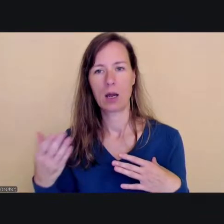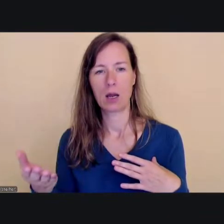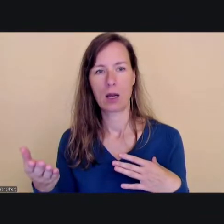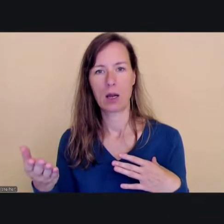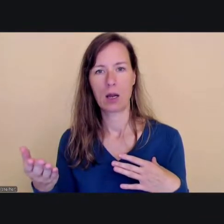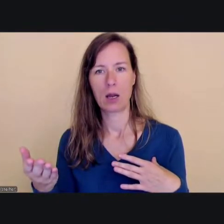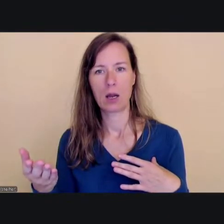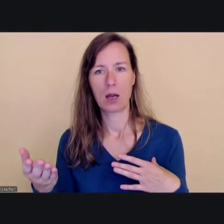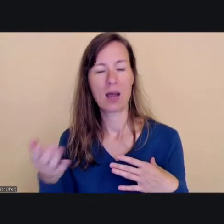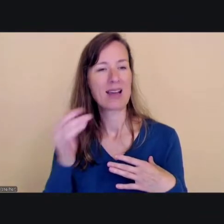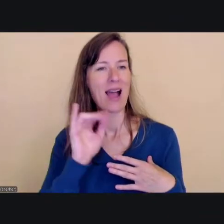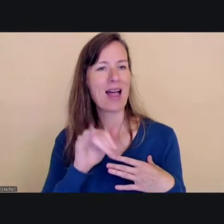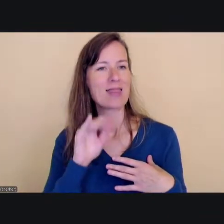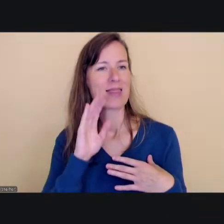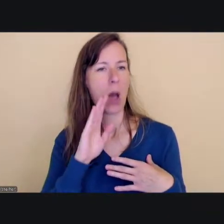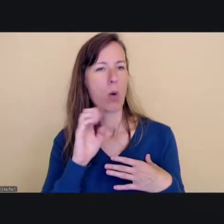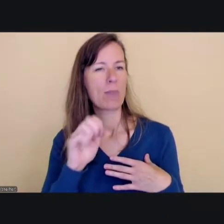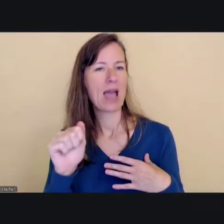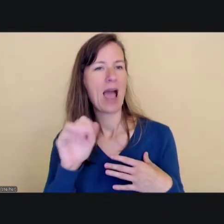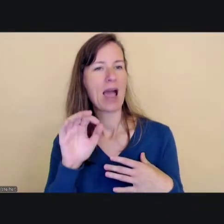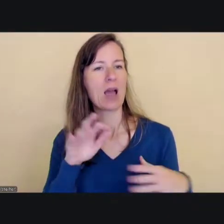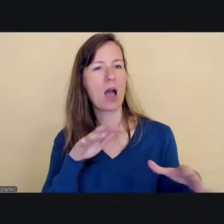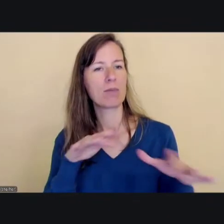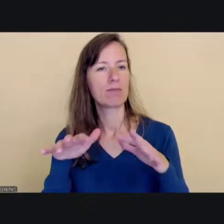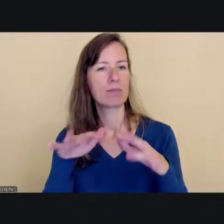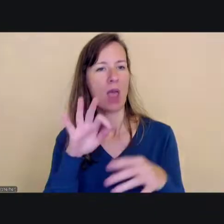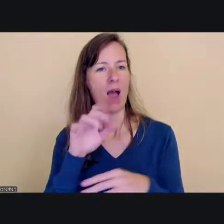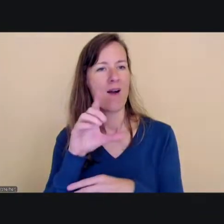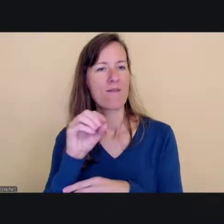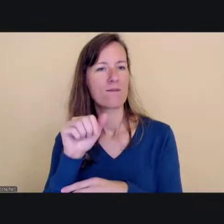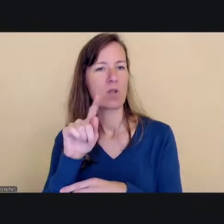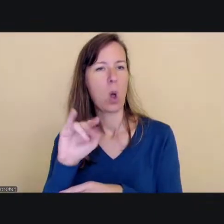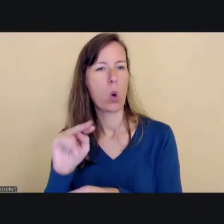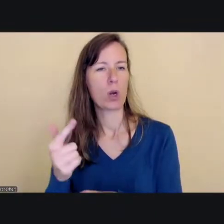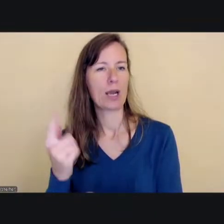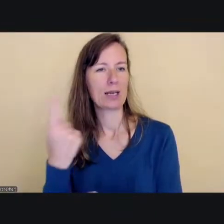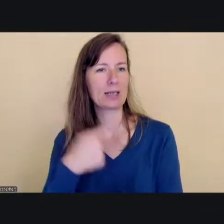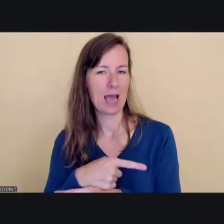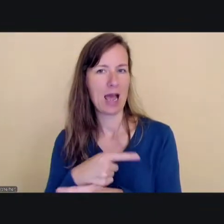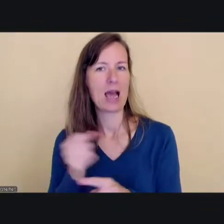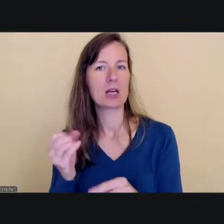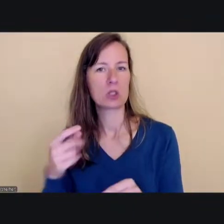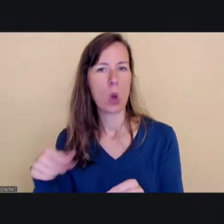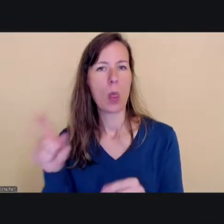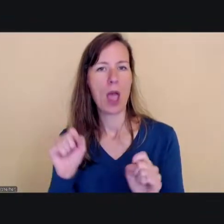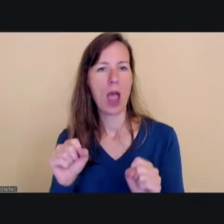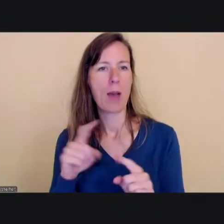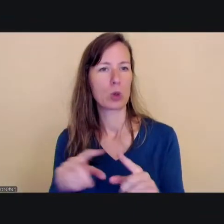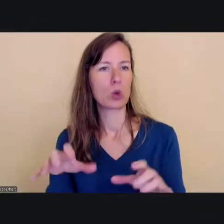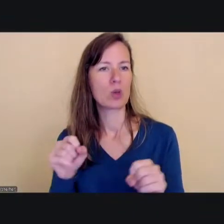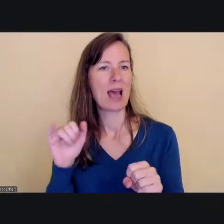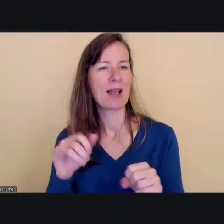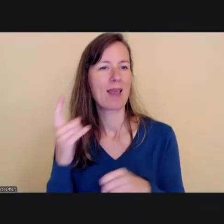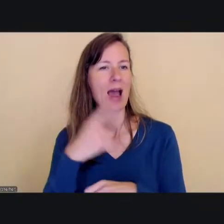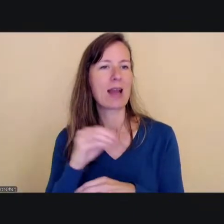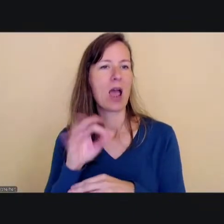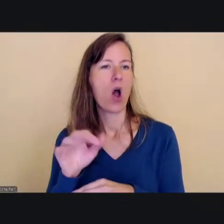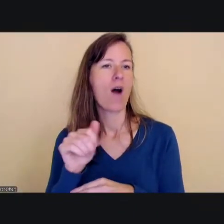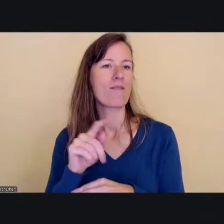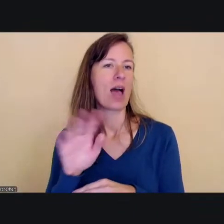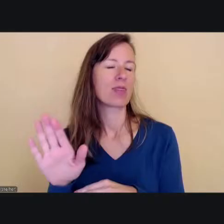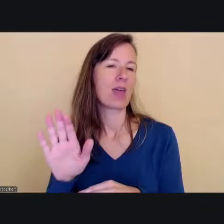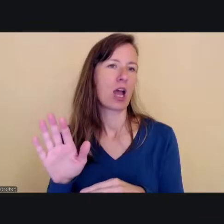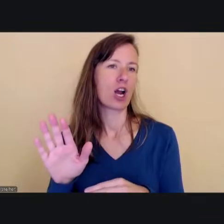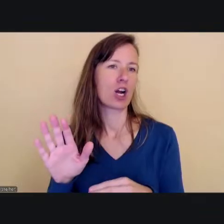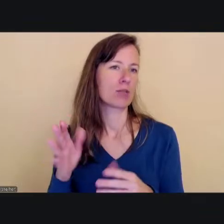day, so that. It'd be a floating day. That would be a Okay. floating day, so that they would be able to take that day off at their convenience when planned with